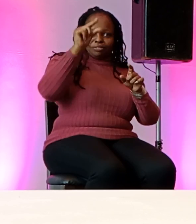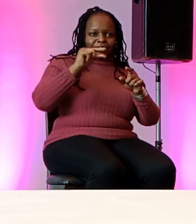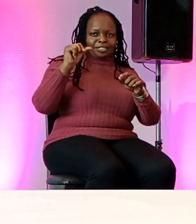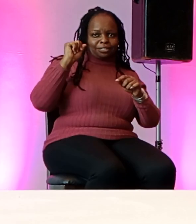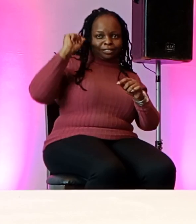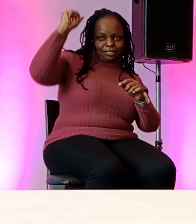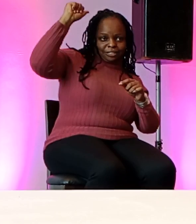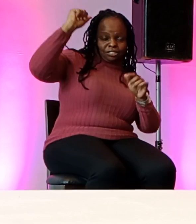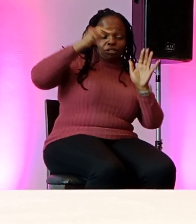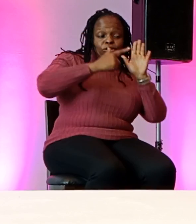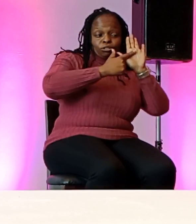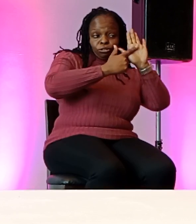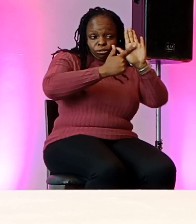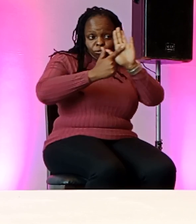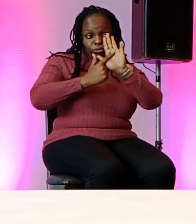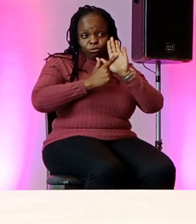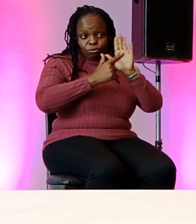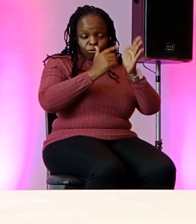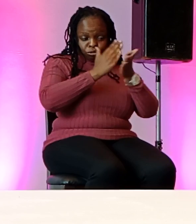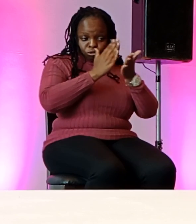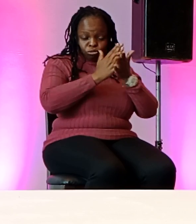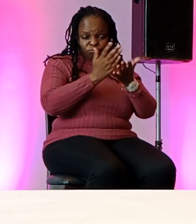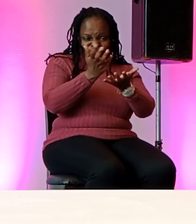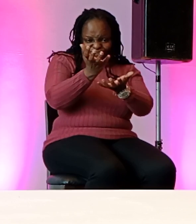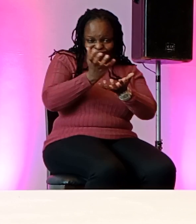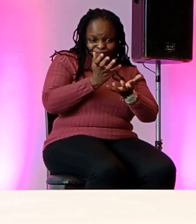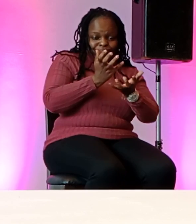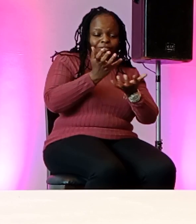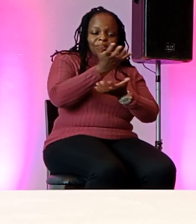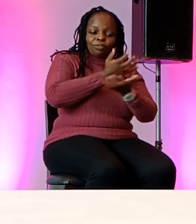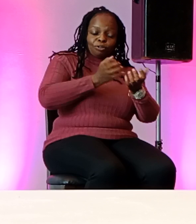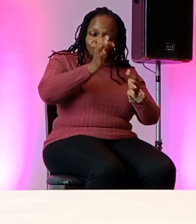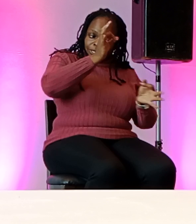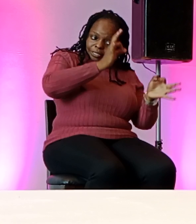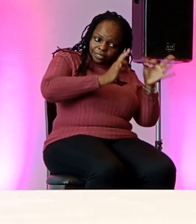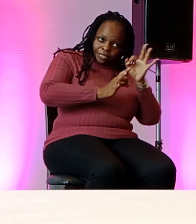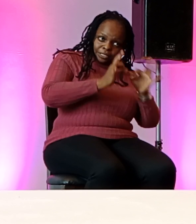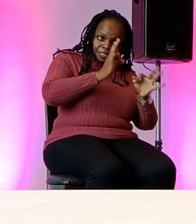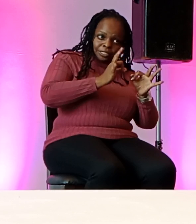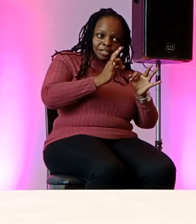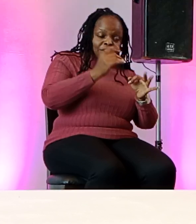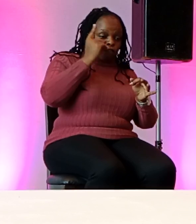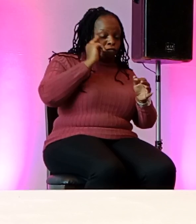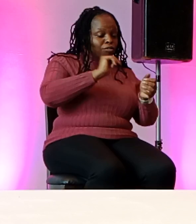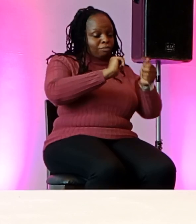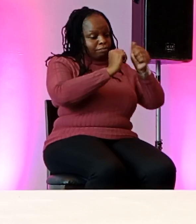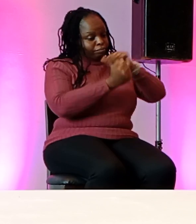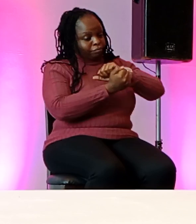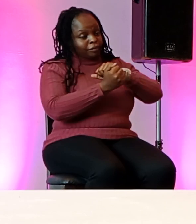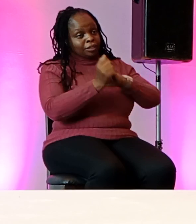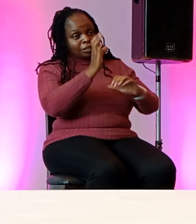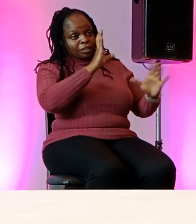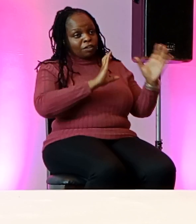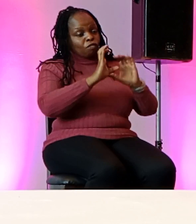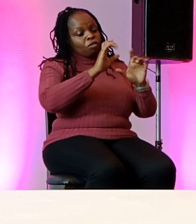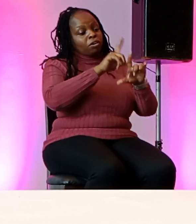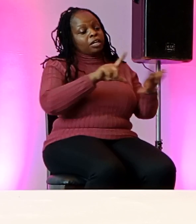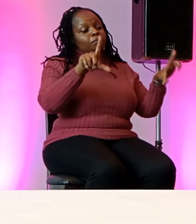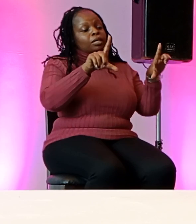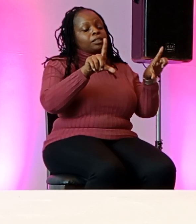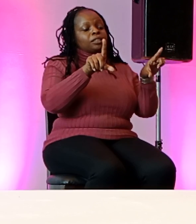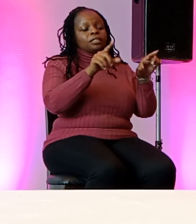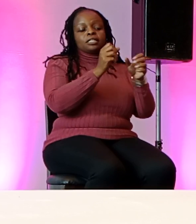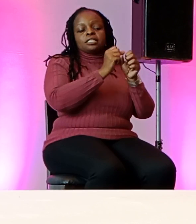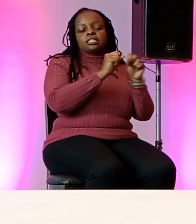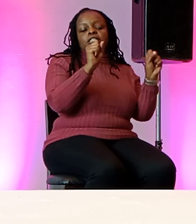us that. It is the demand for economic justice, for the fortification of our civil liberties,